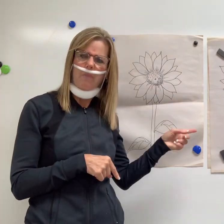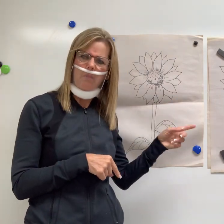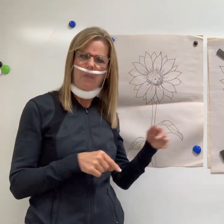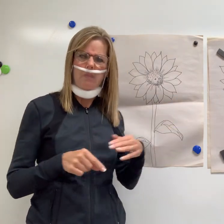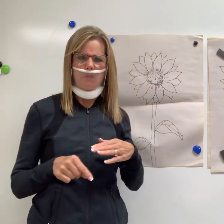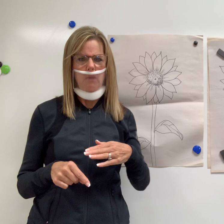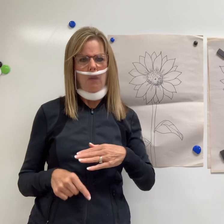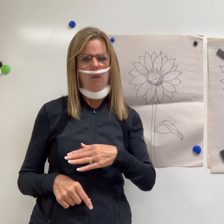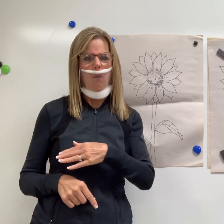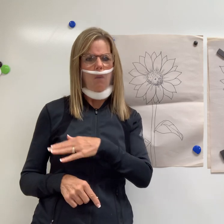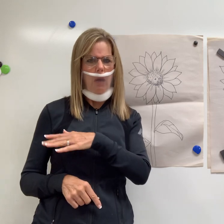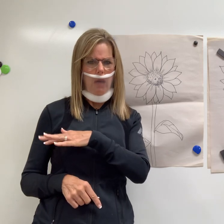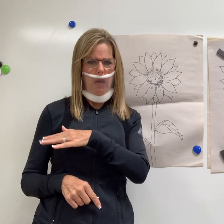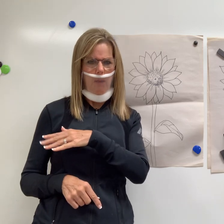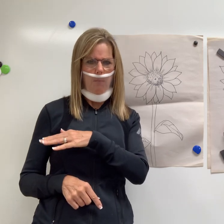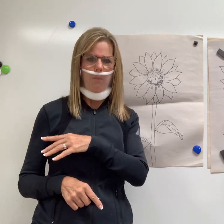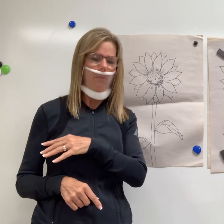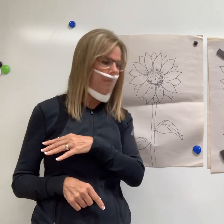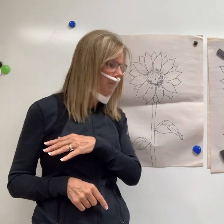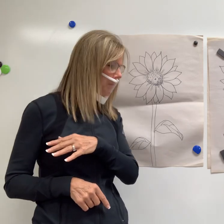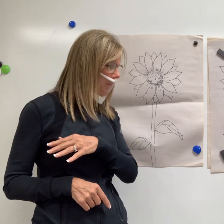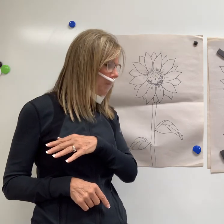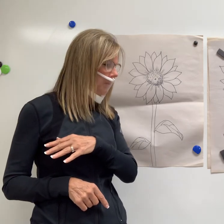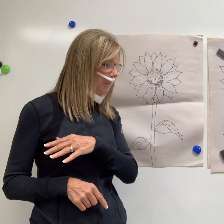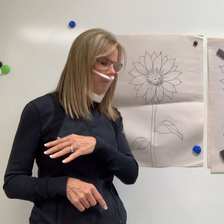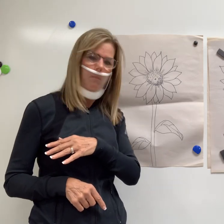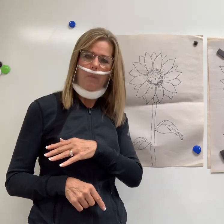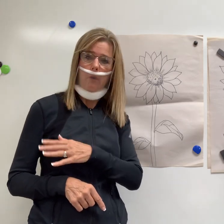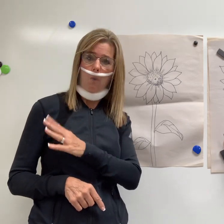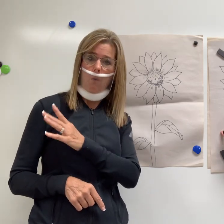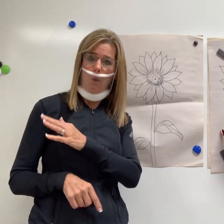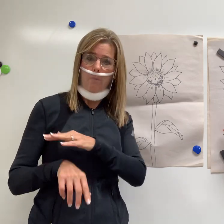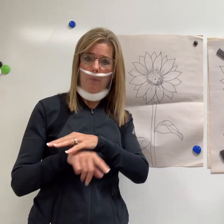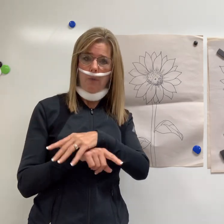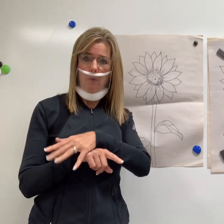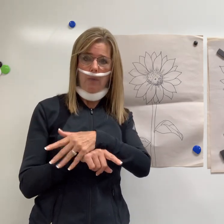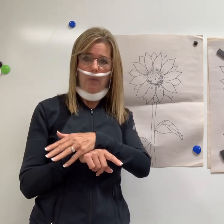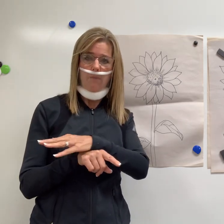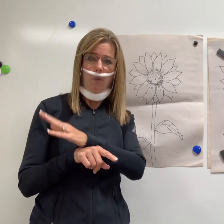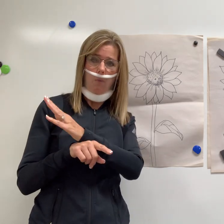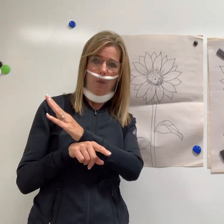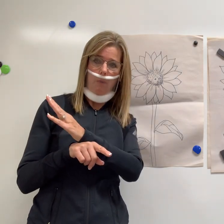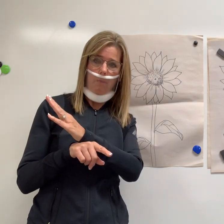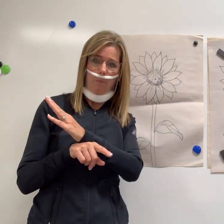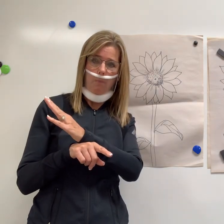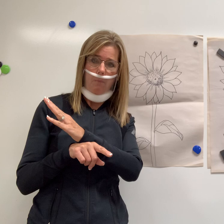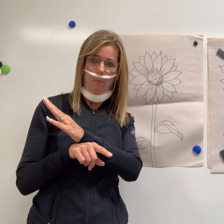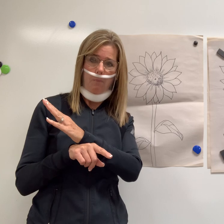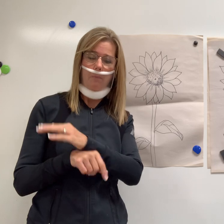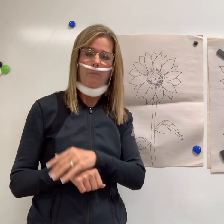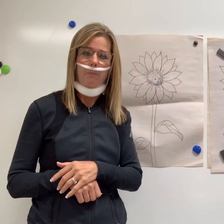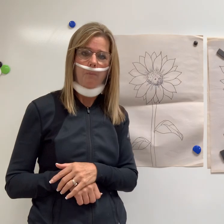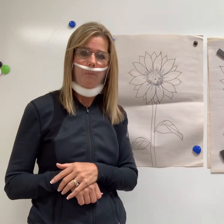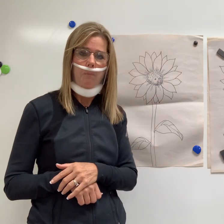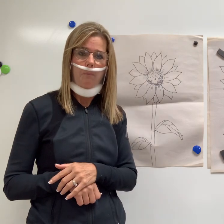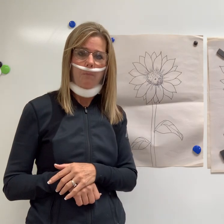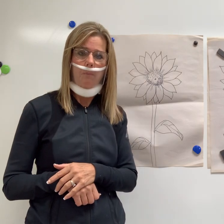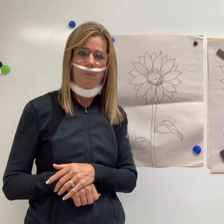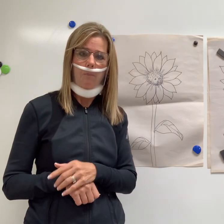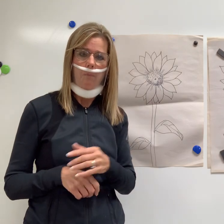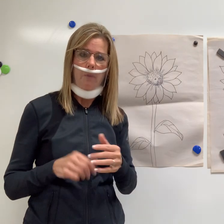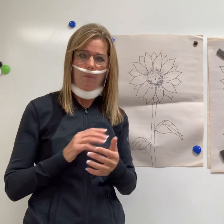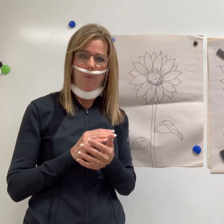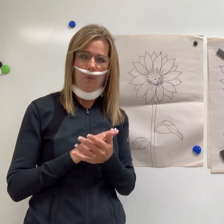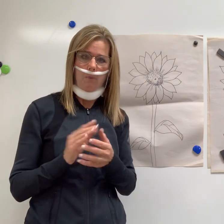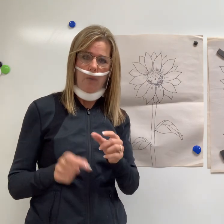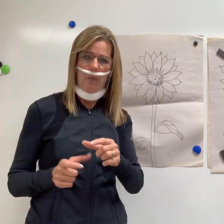more up this time. So I can just kind of make on that bottom. I'm gonna make it come up more. And then we're gonna make it nice